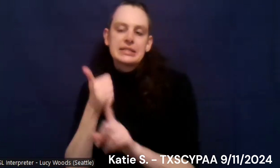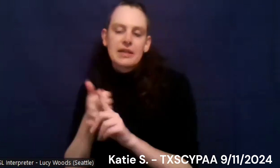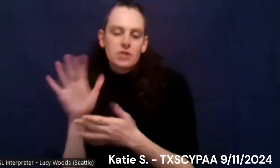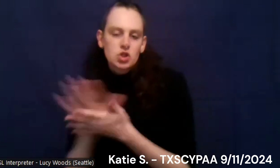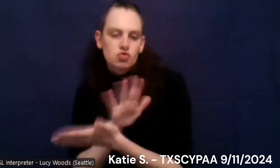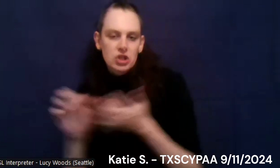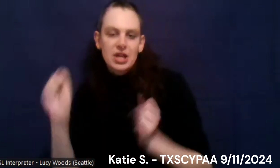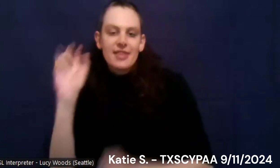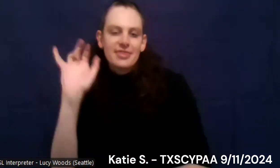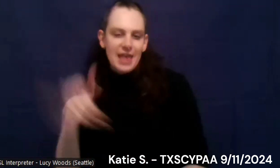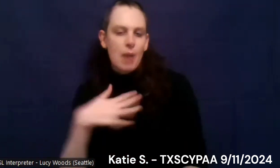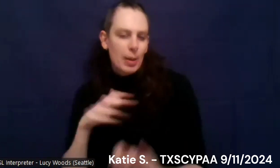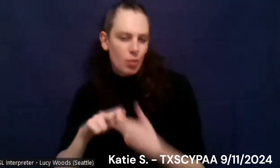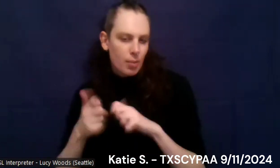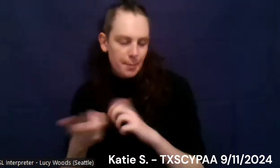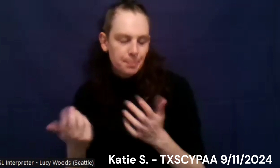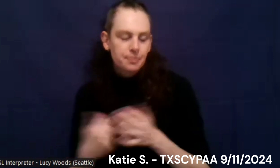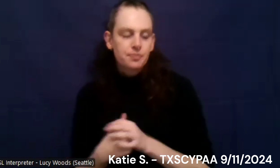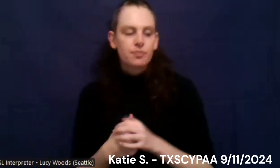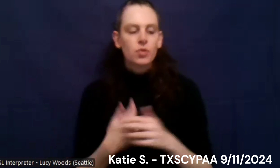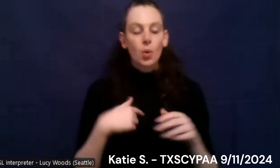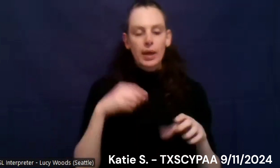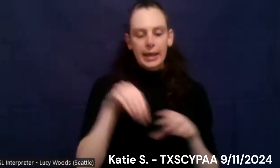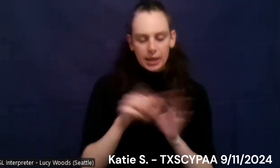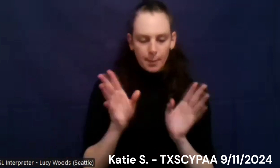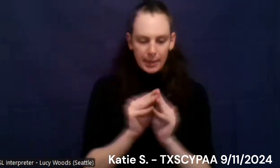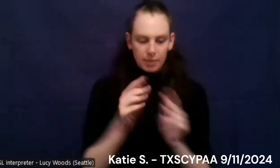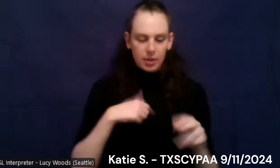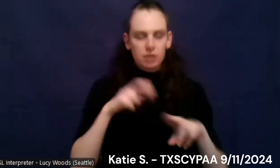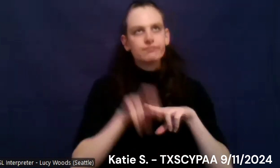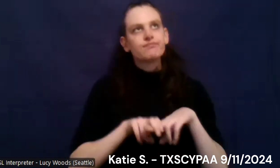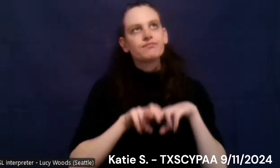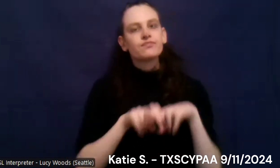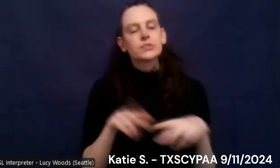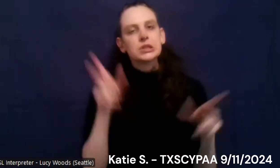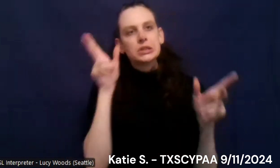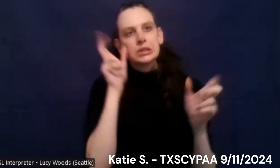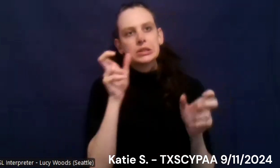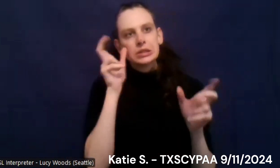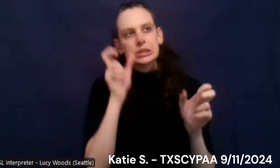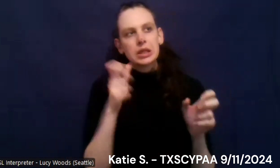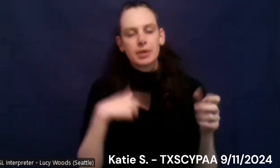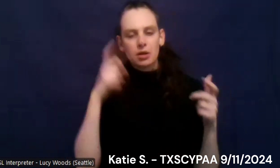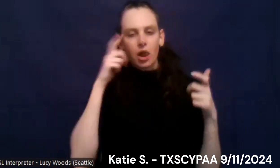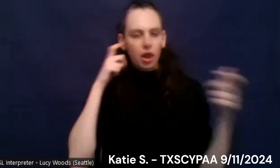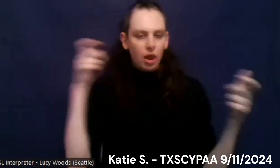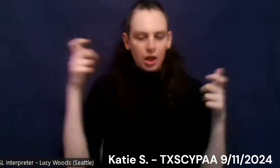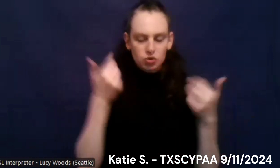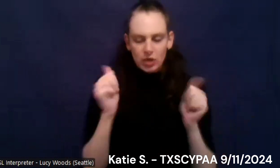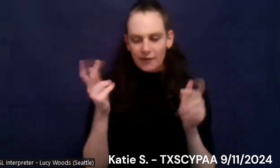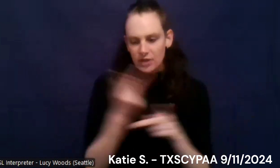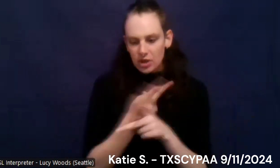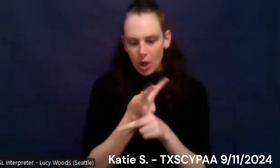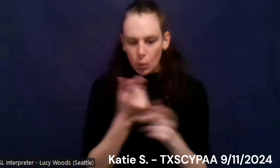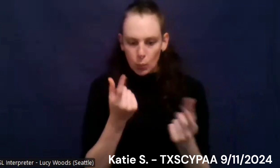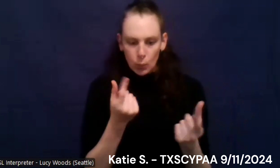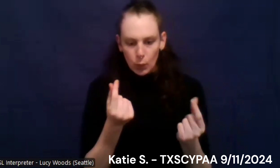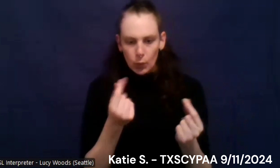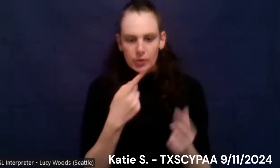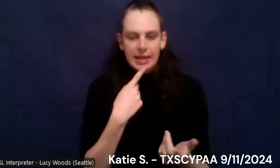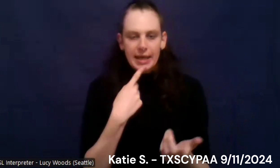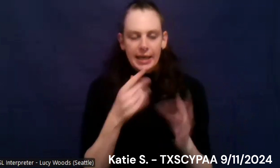I listened while kind of figuring out with my ego what I was going to say in the meeting naturally.